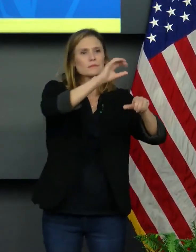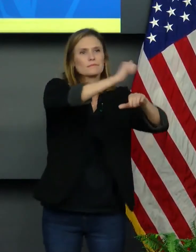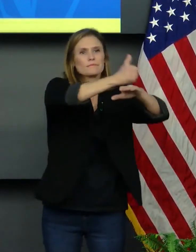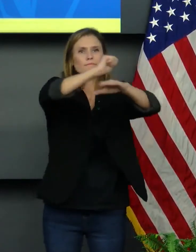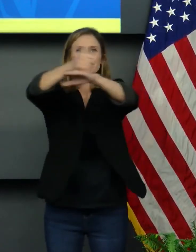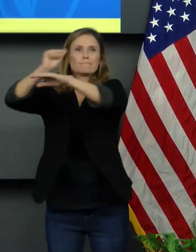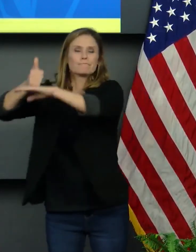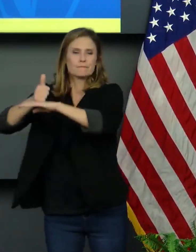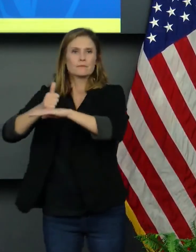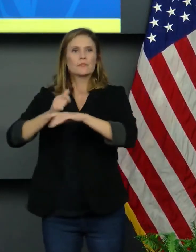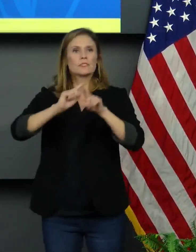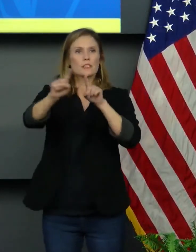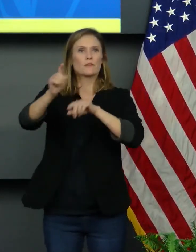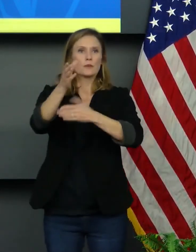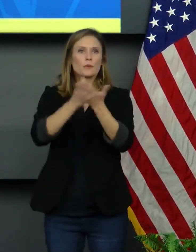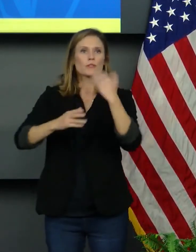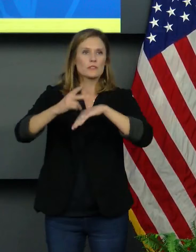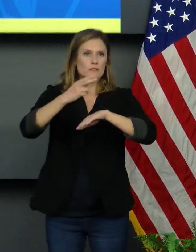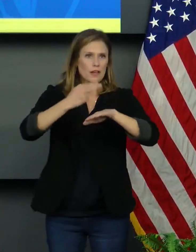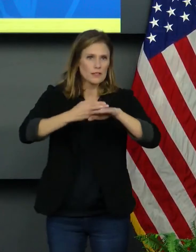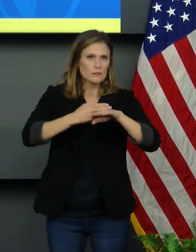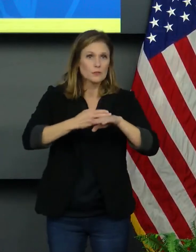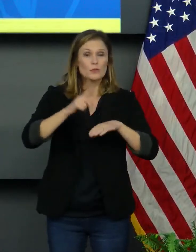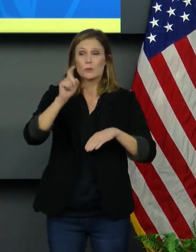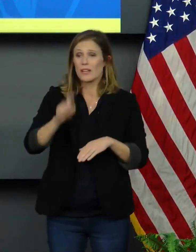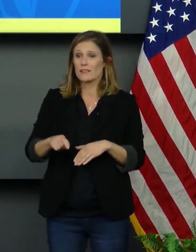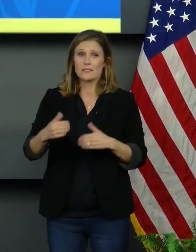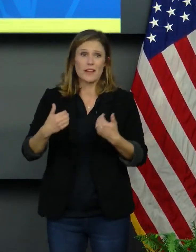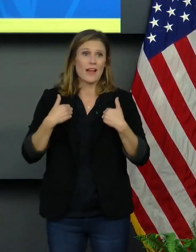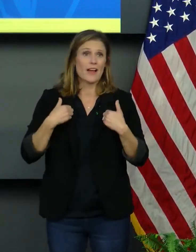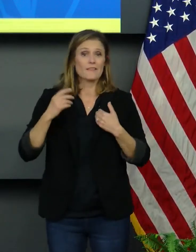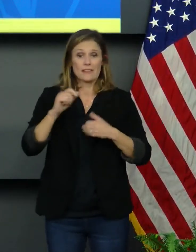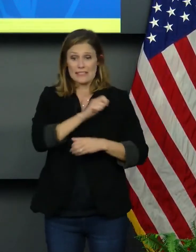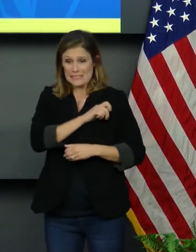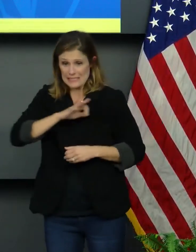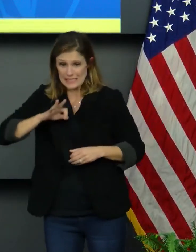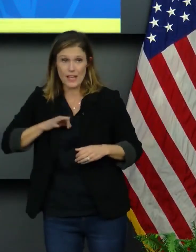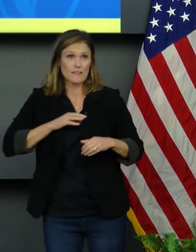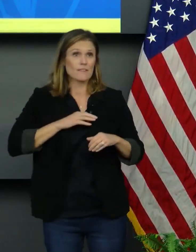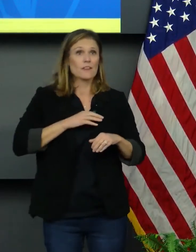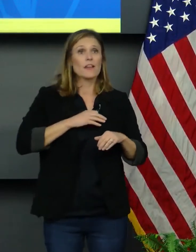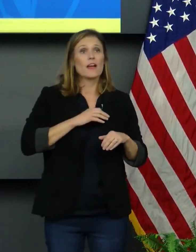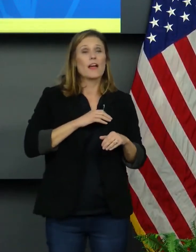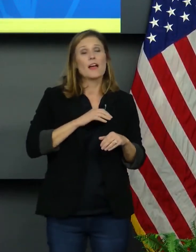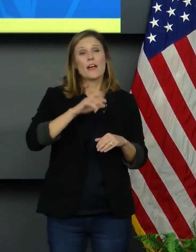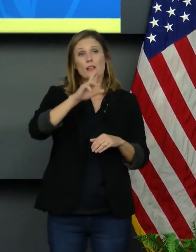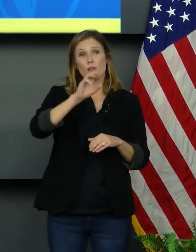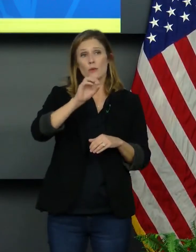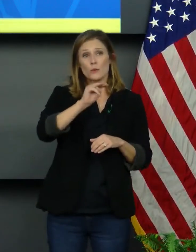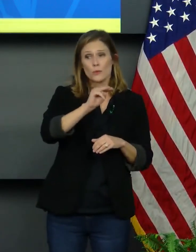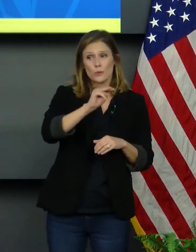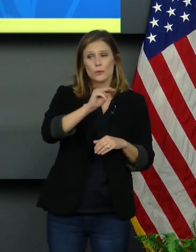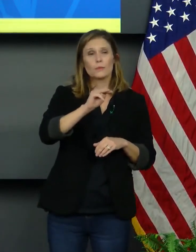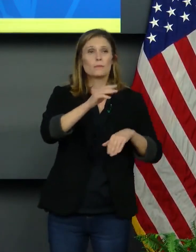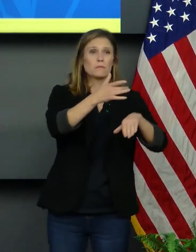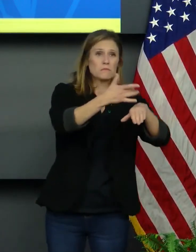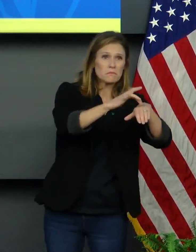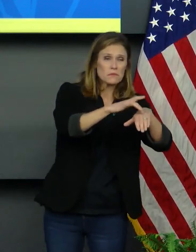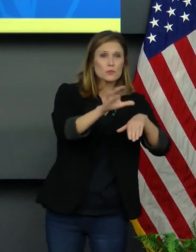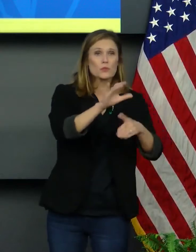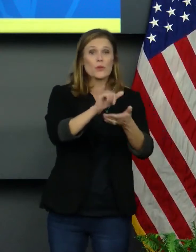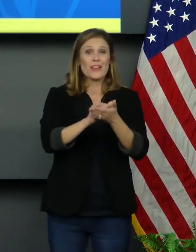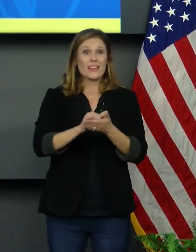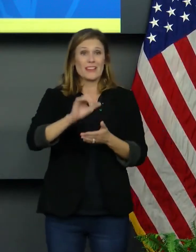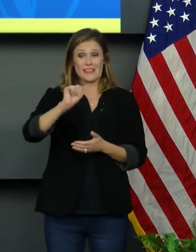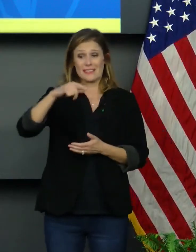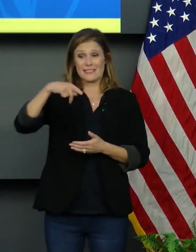to surge, we really have to have capacity, and we have to have the people to do it. We are quickly running out of capacity, so our space